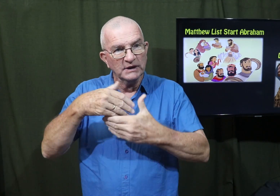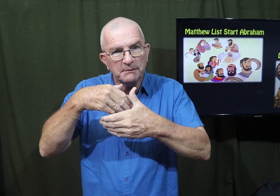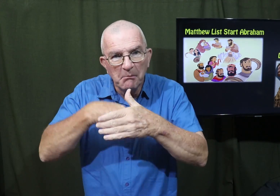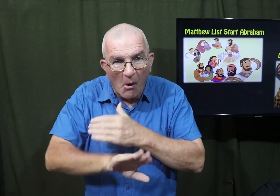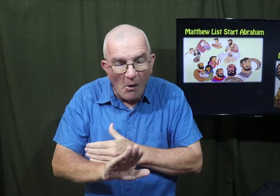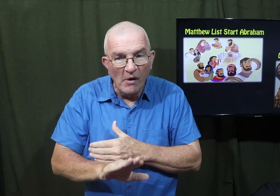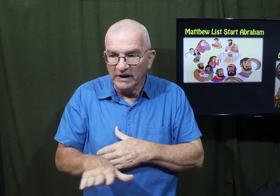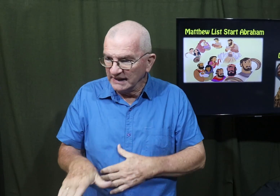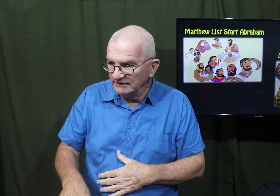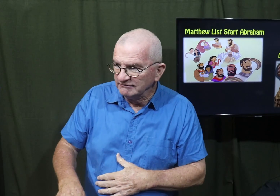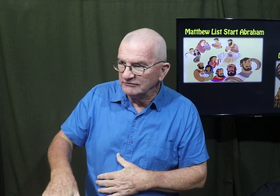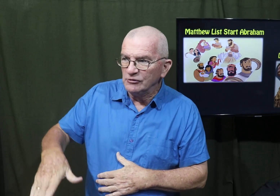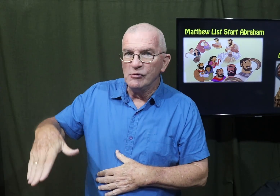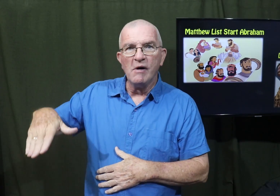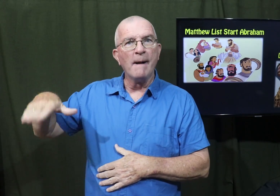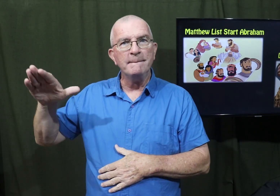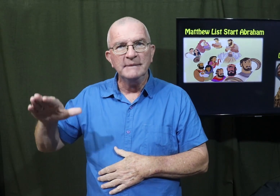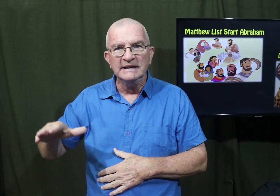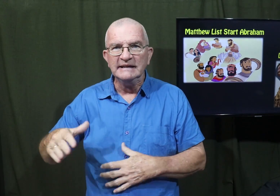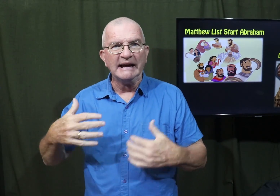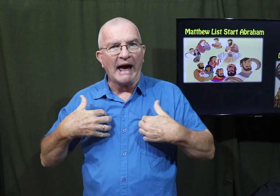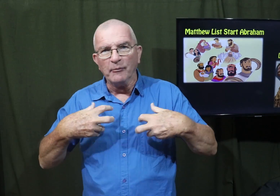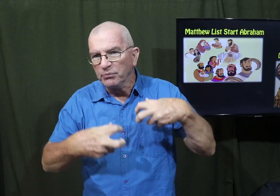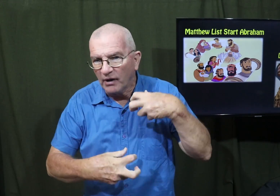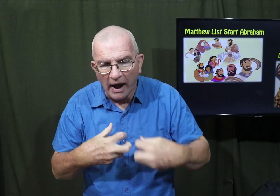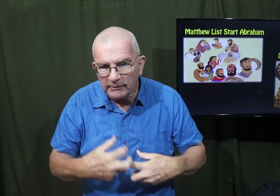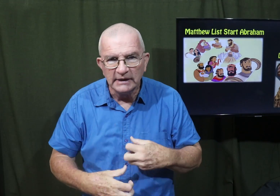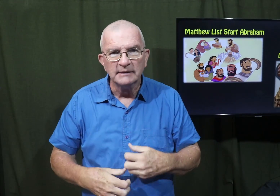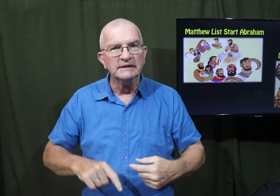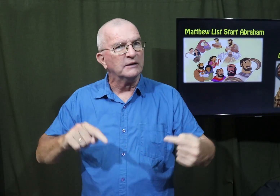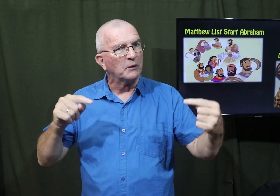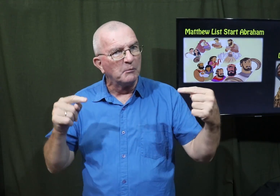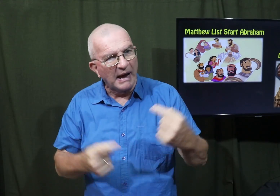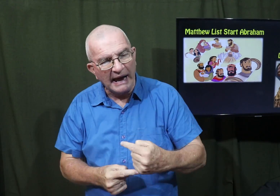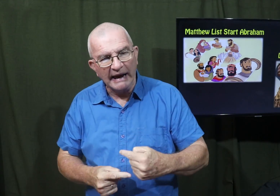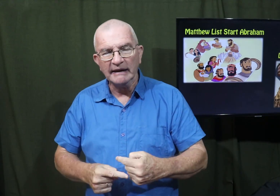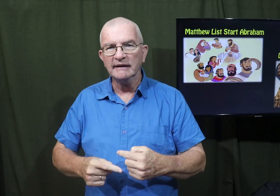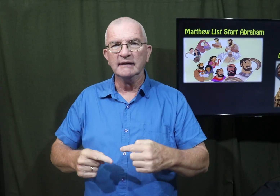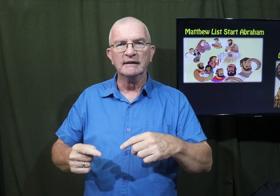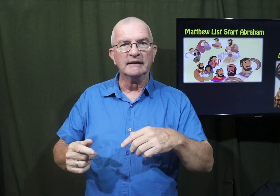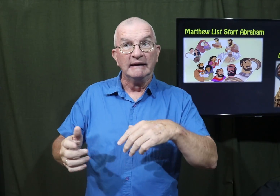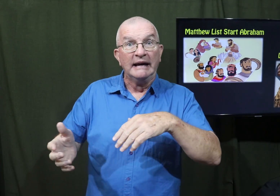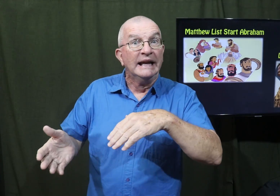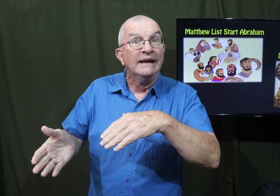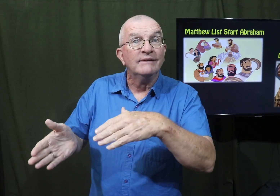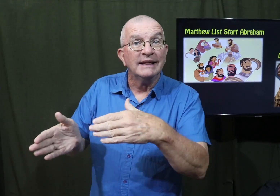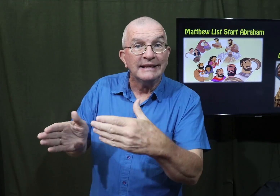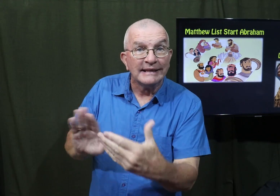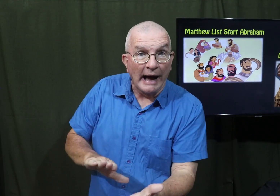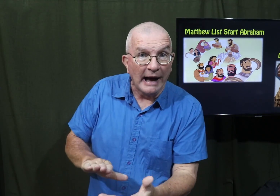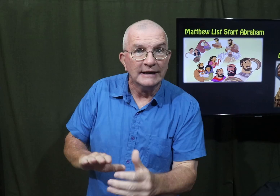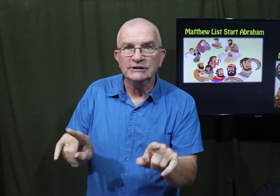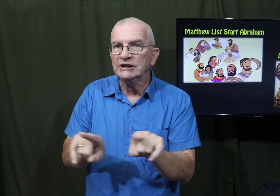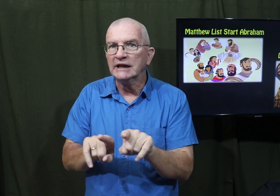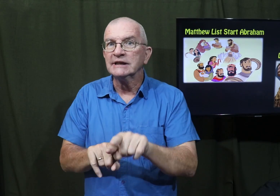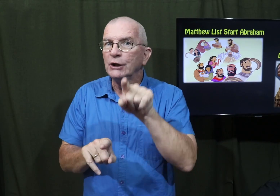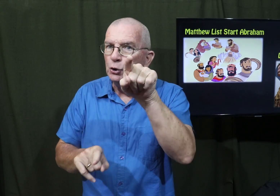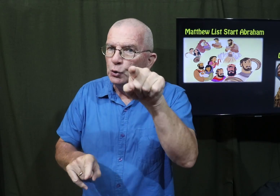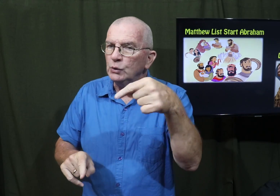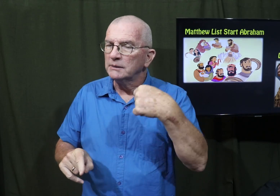He was born he grew up he had problems he had pain he even died just like